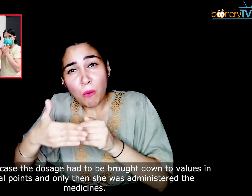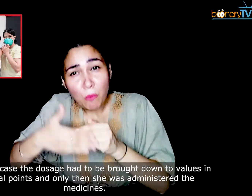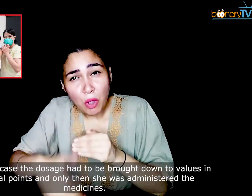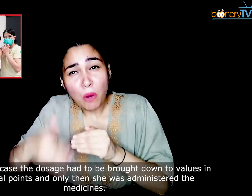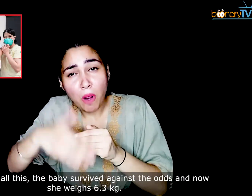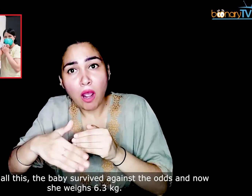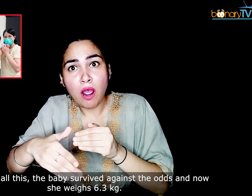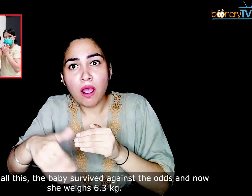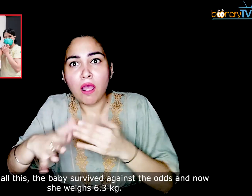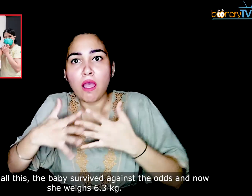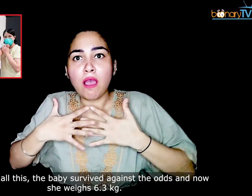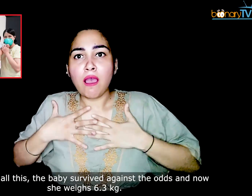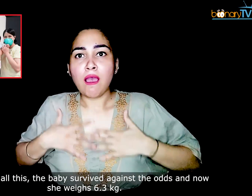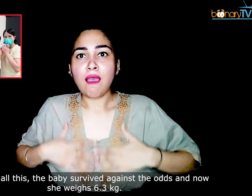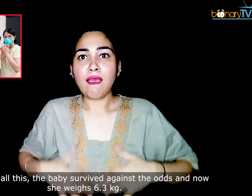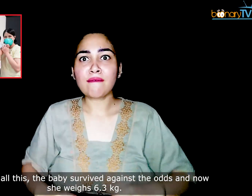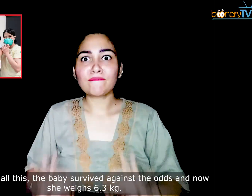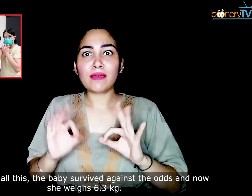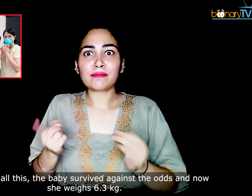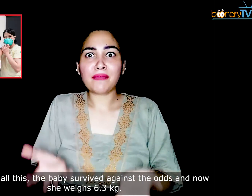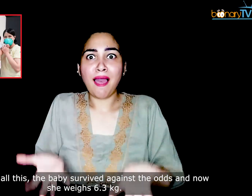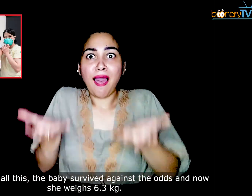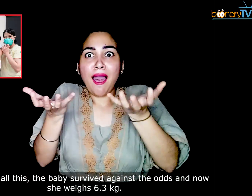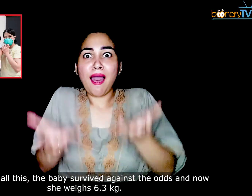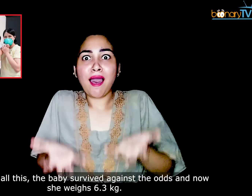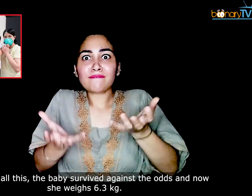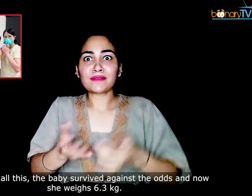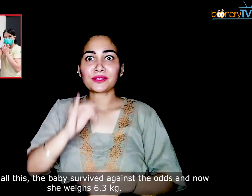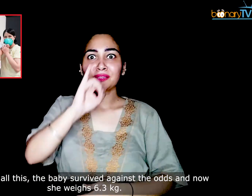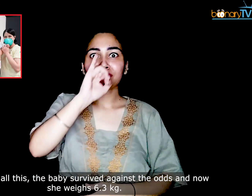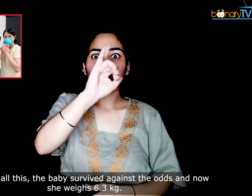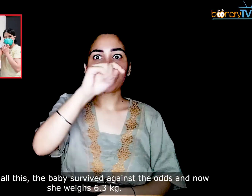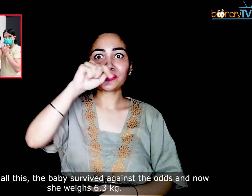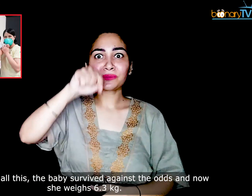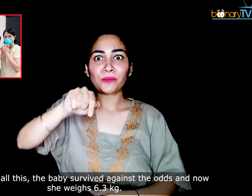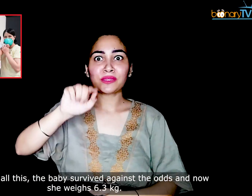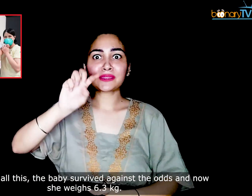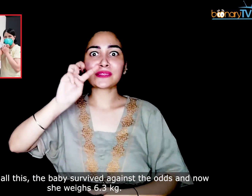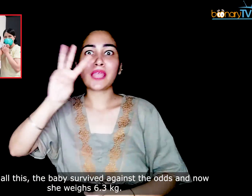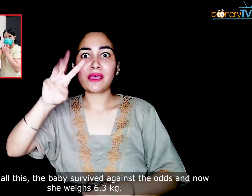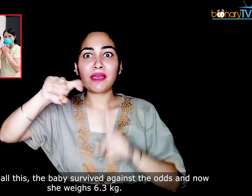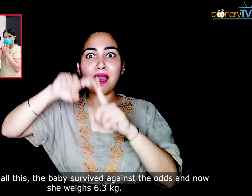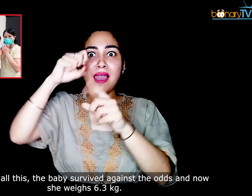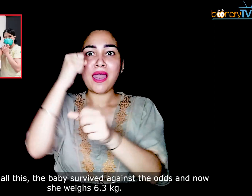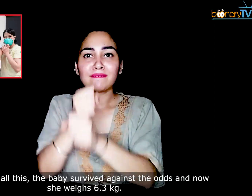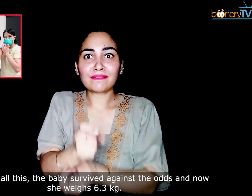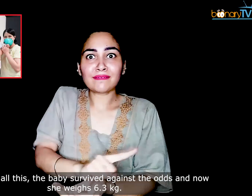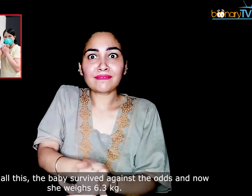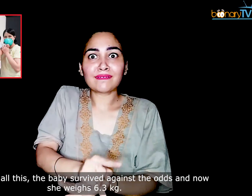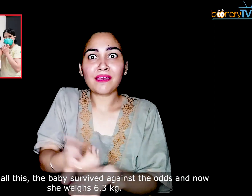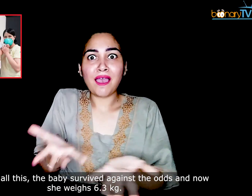In spite of all this, the baby survived against the odds and now she weighs 6.3 kg.